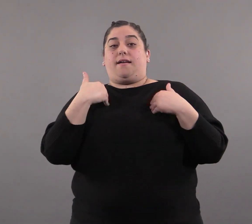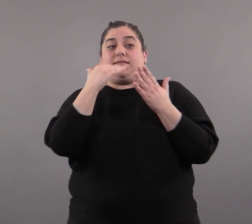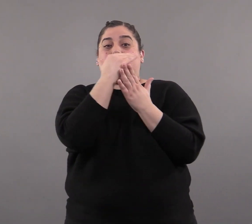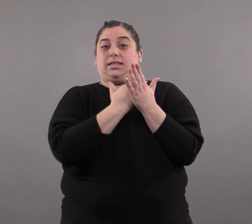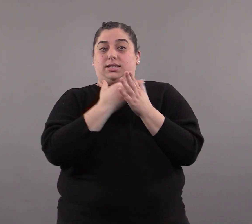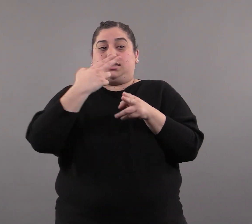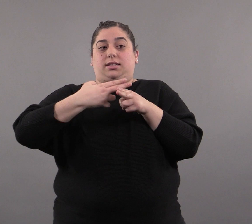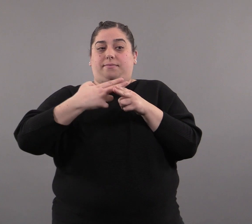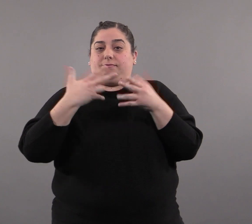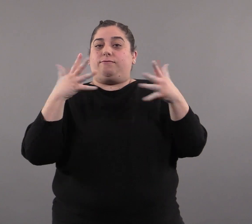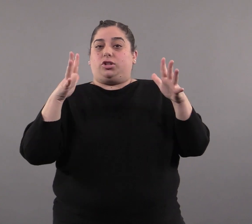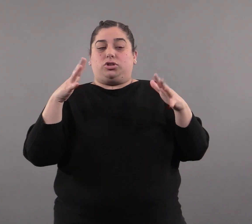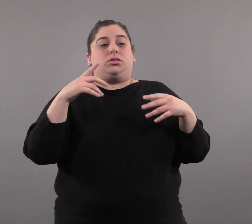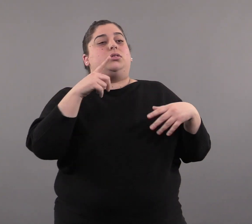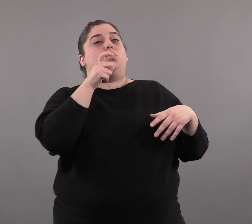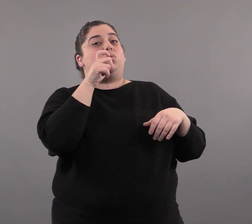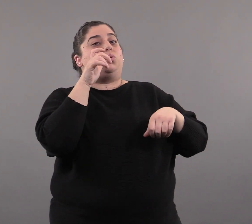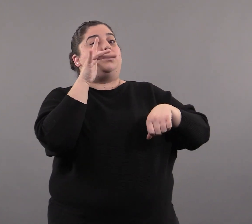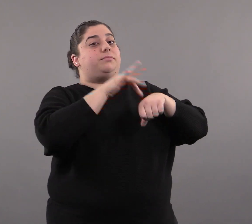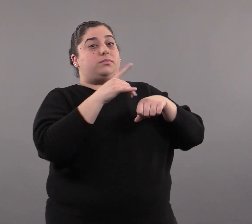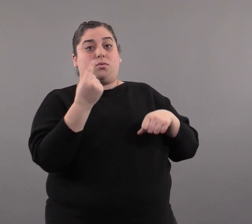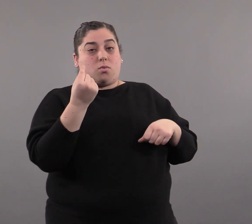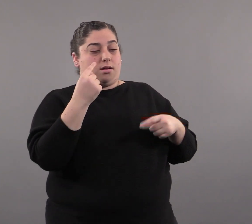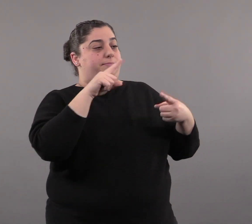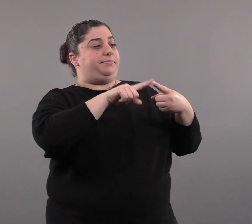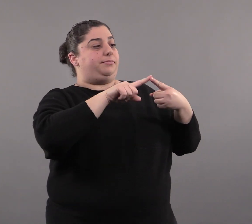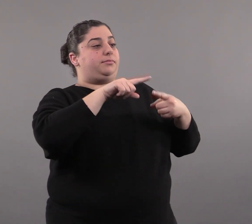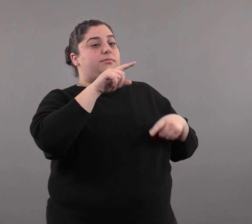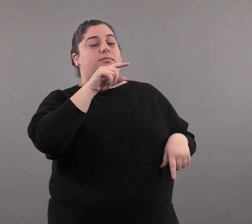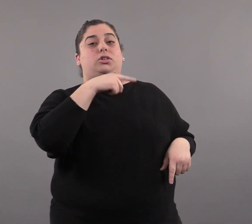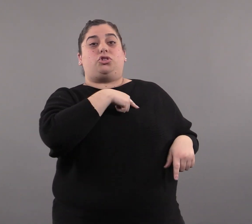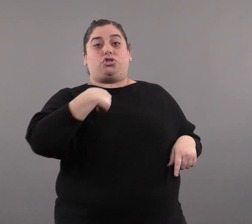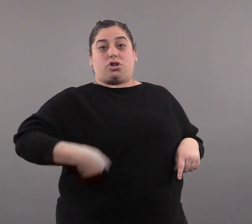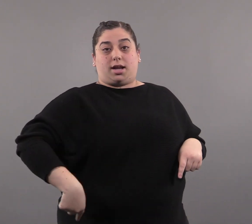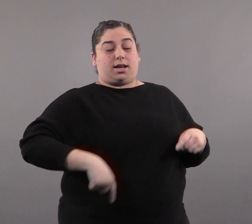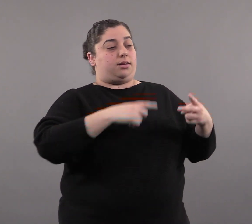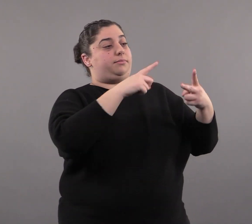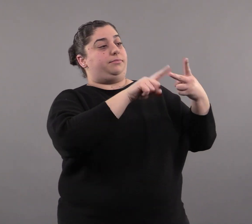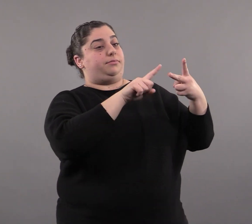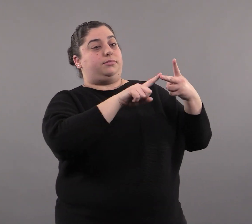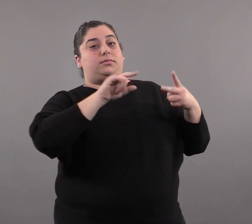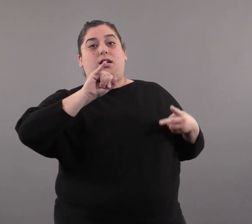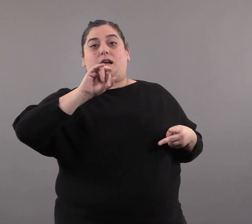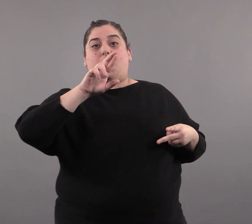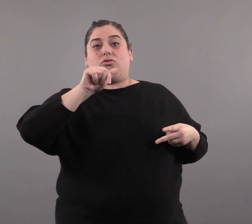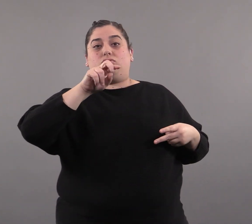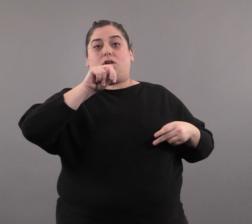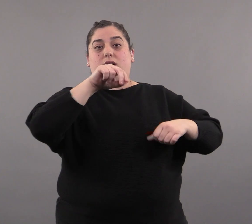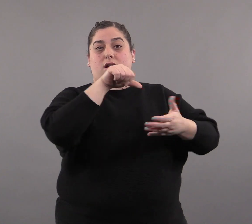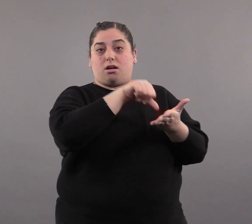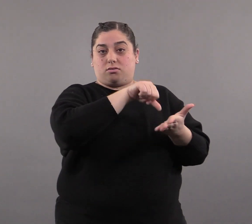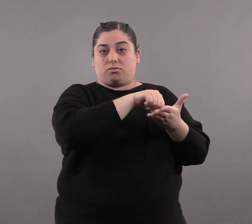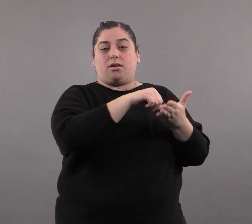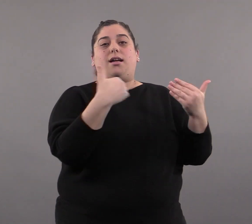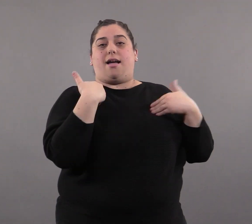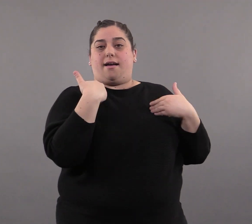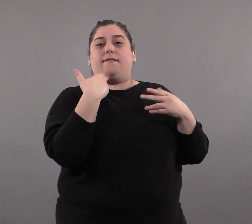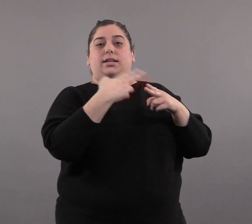of individuals that are traveling from Iran. We have not yet begun to get names of people that are traveling from South